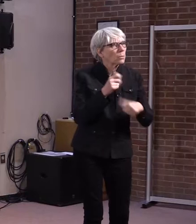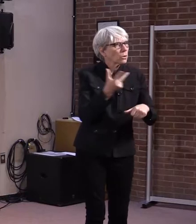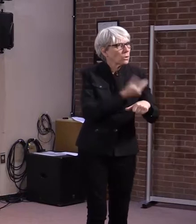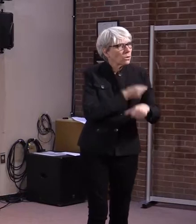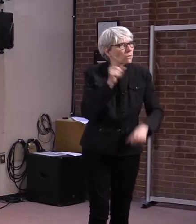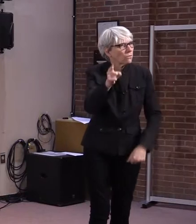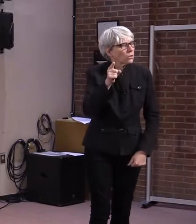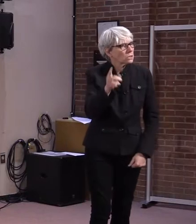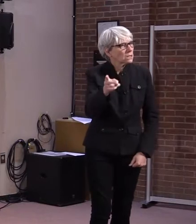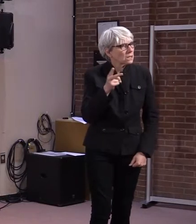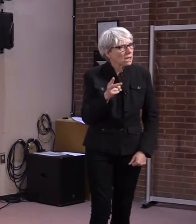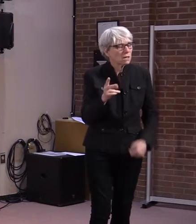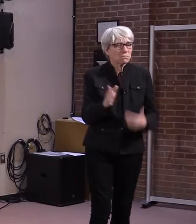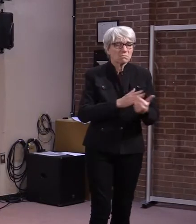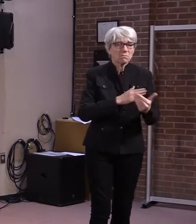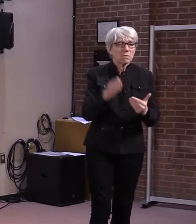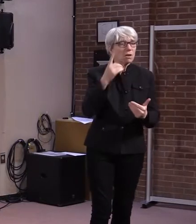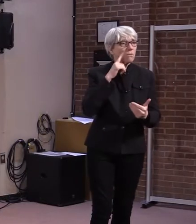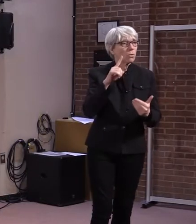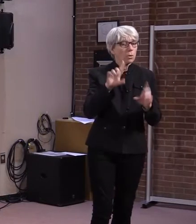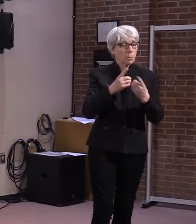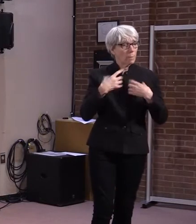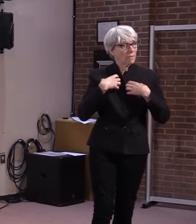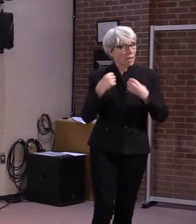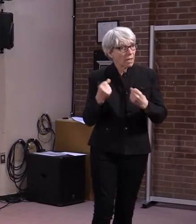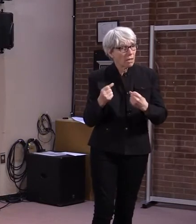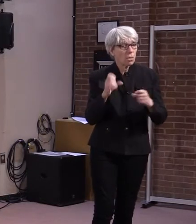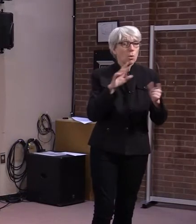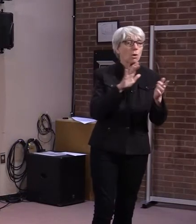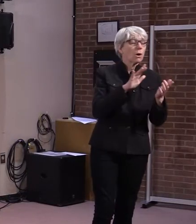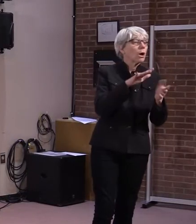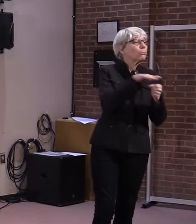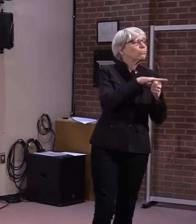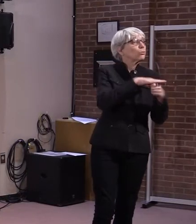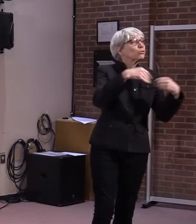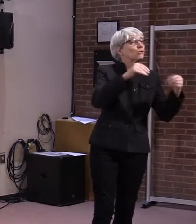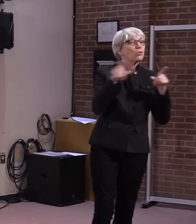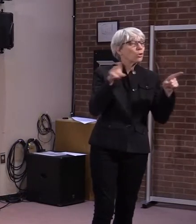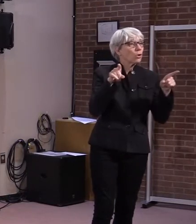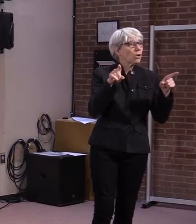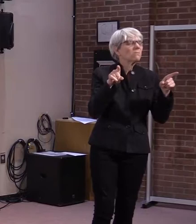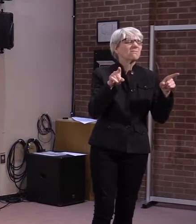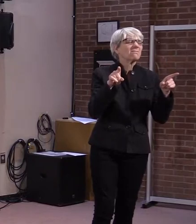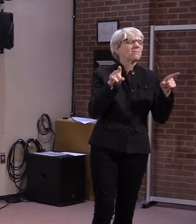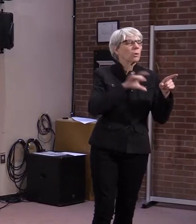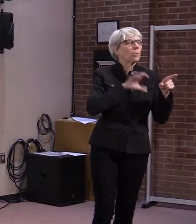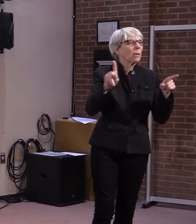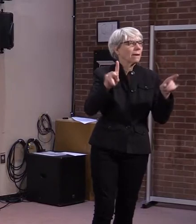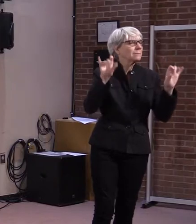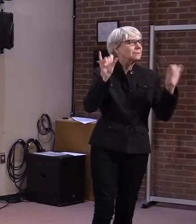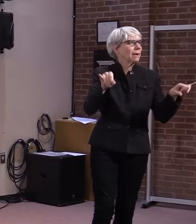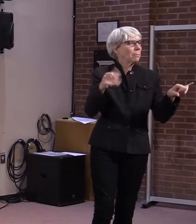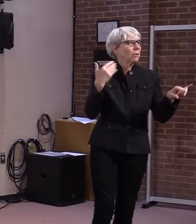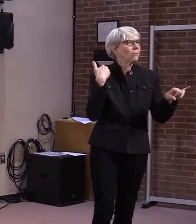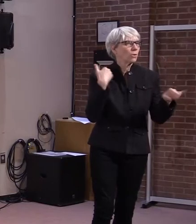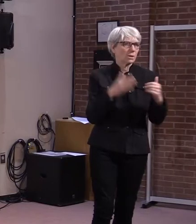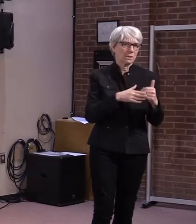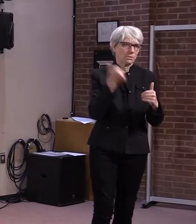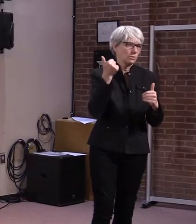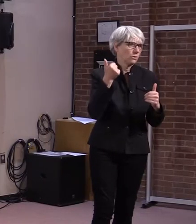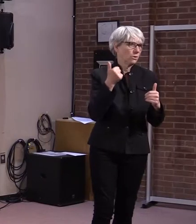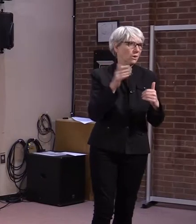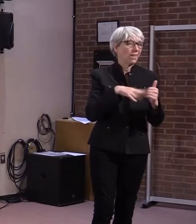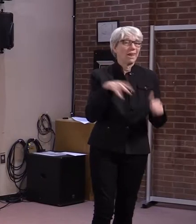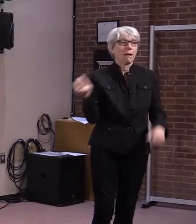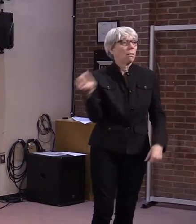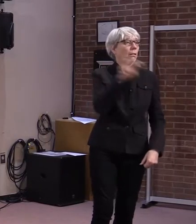state facility or at a pharmacy, you try to go back to where you got it originally.